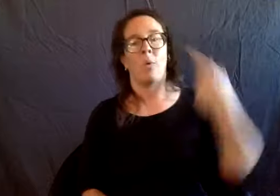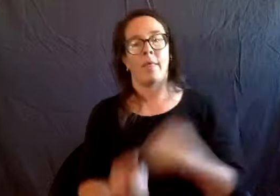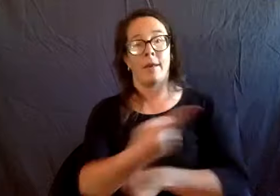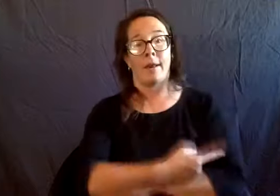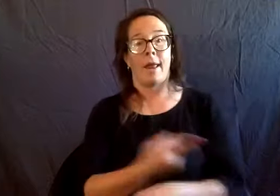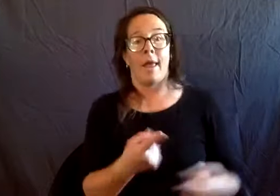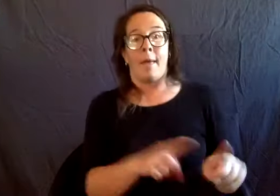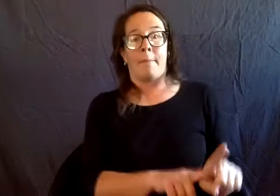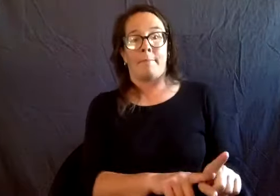Tom went to treatment,